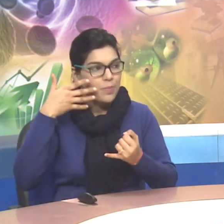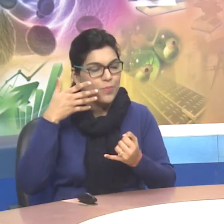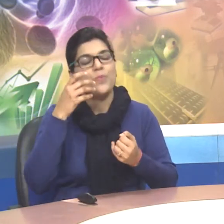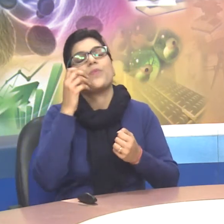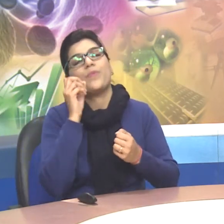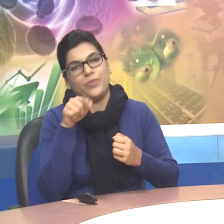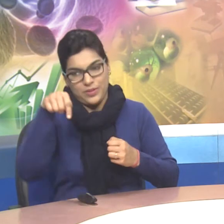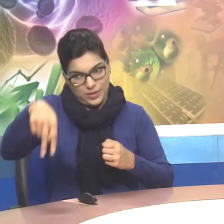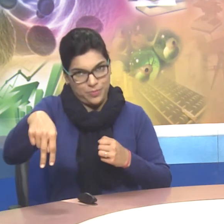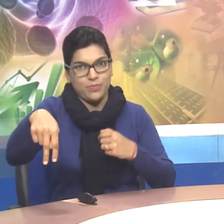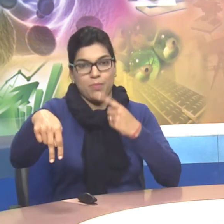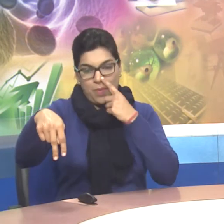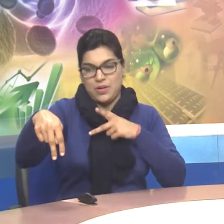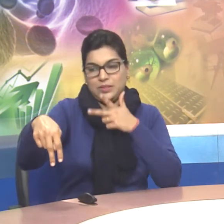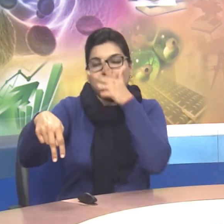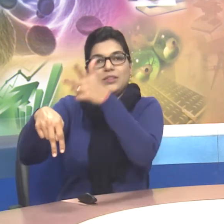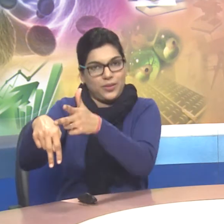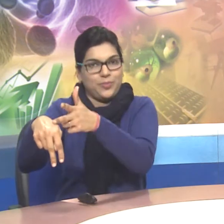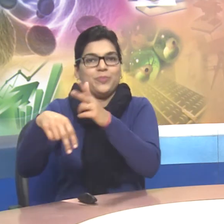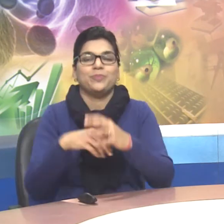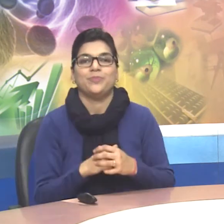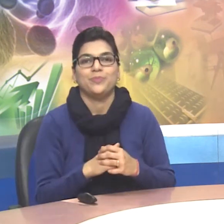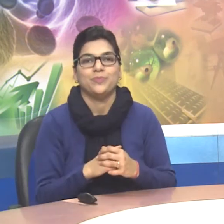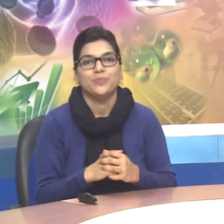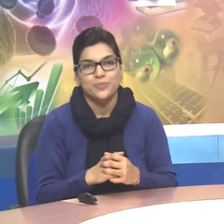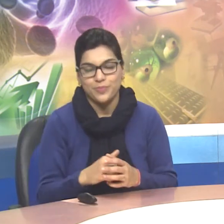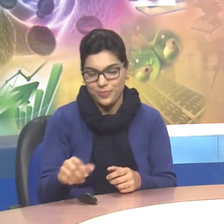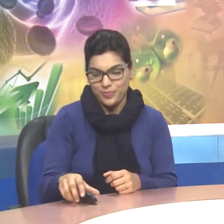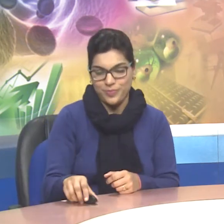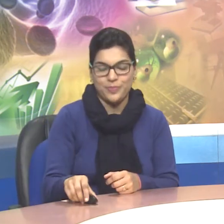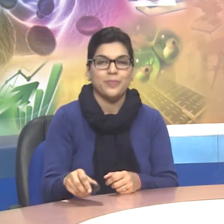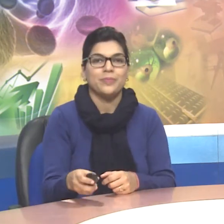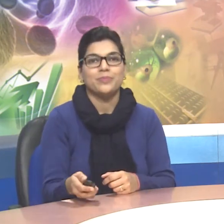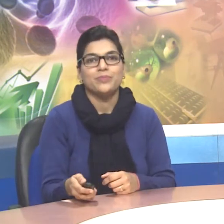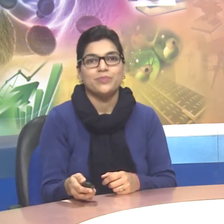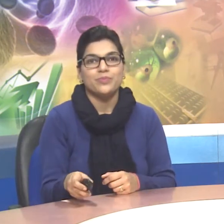Run to me, get it from father.